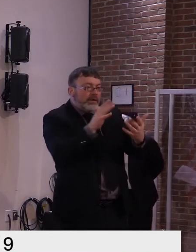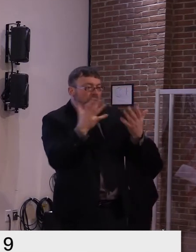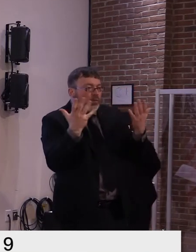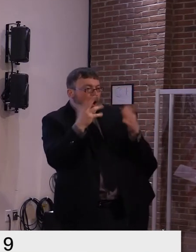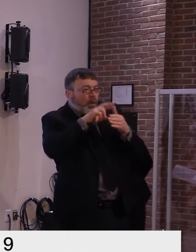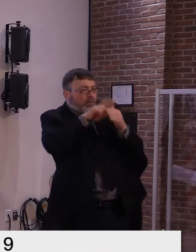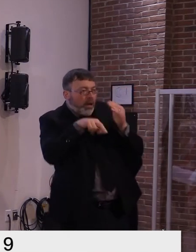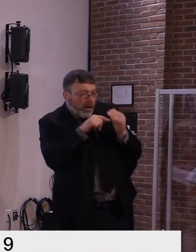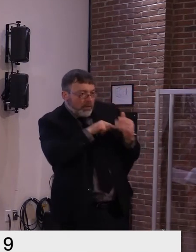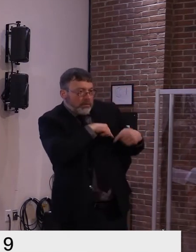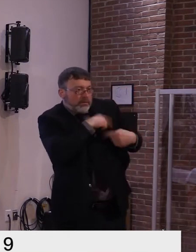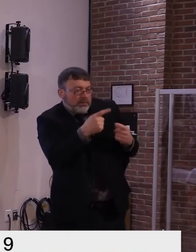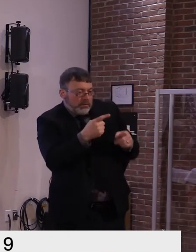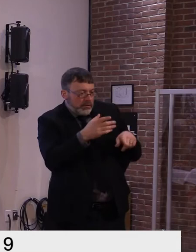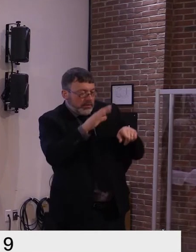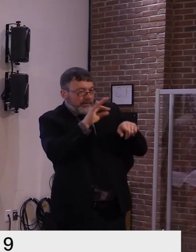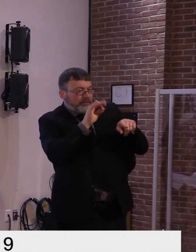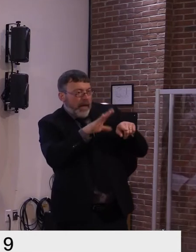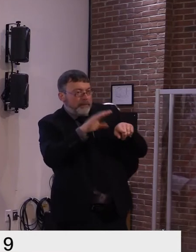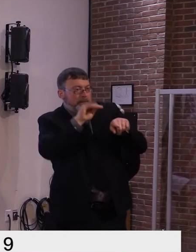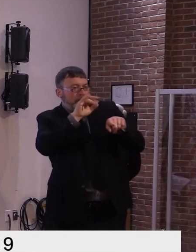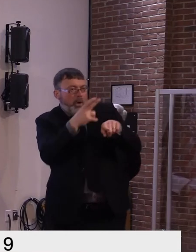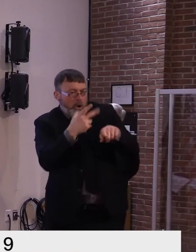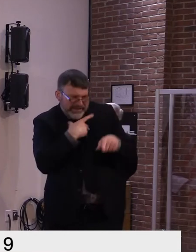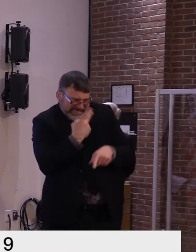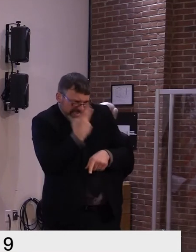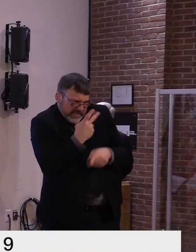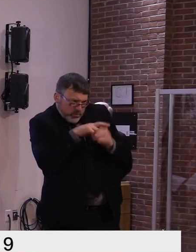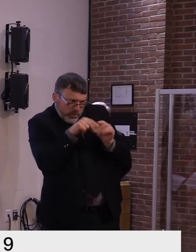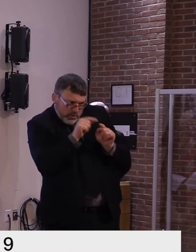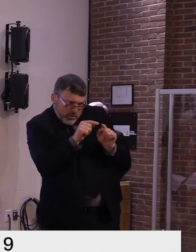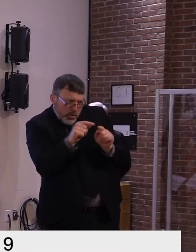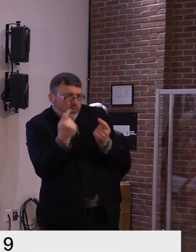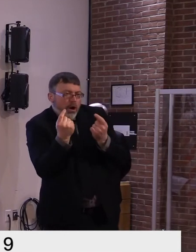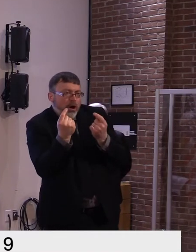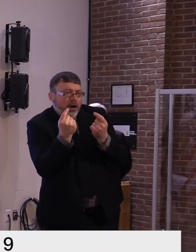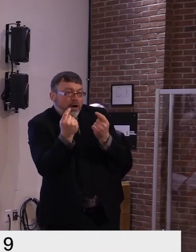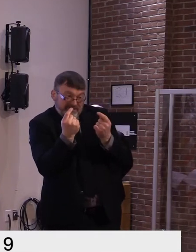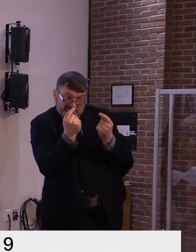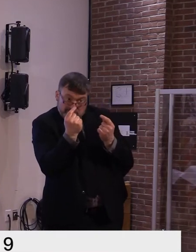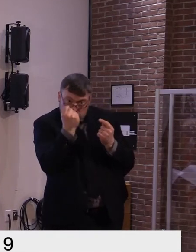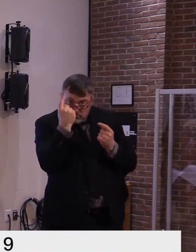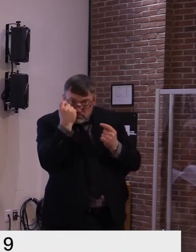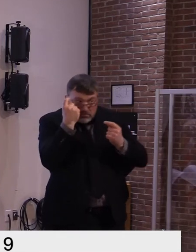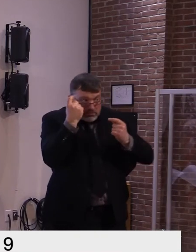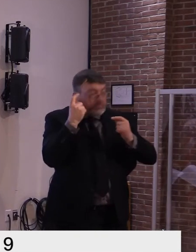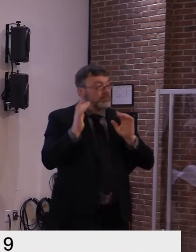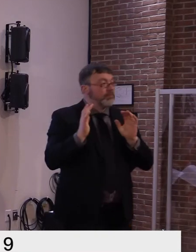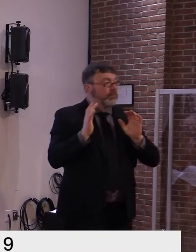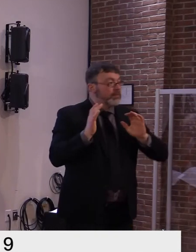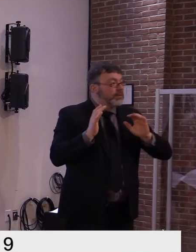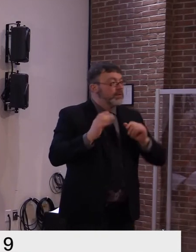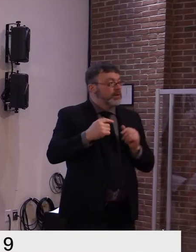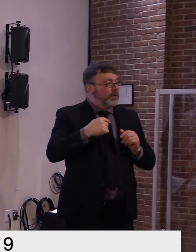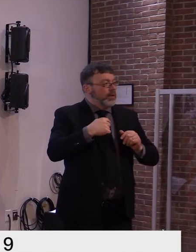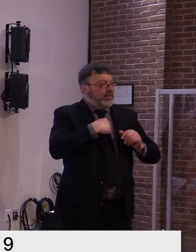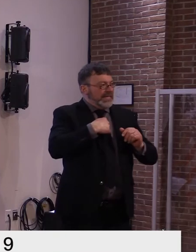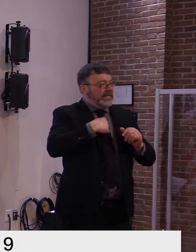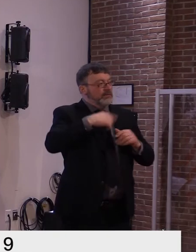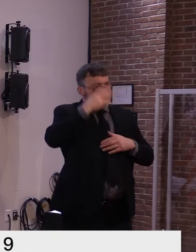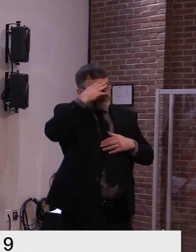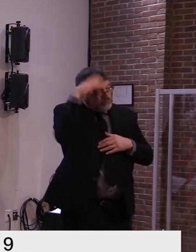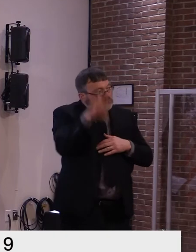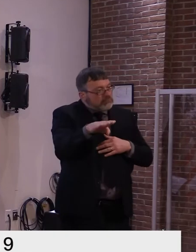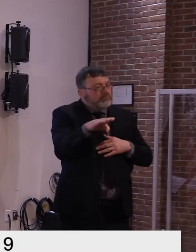educational need for us to address this issue. Also, it's an acknowledgement that it takes some planning to point the education